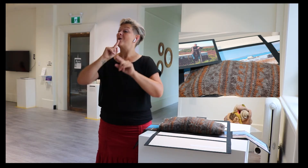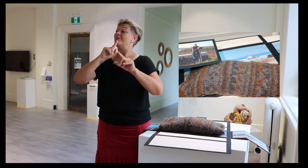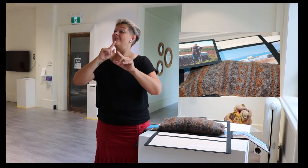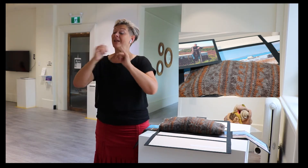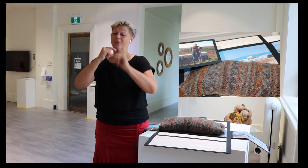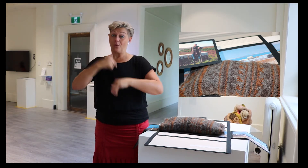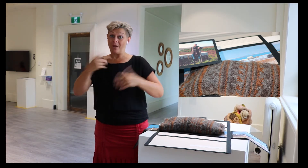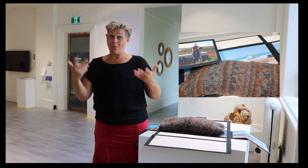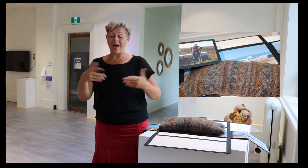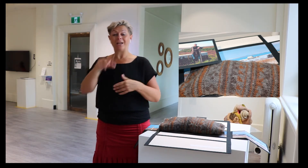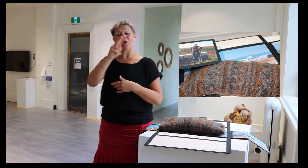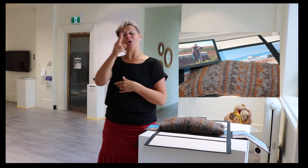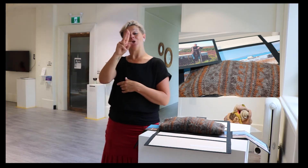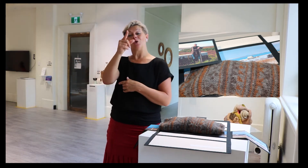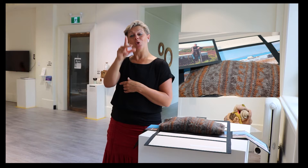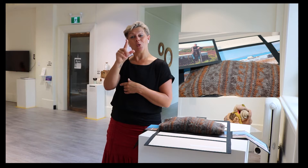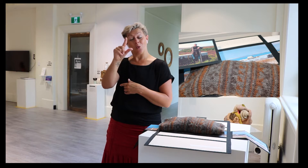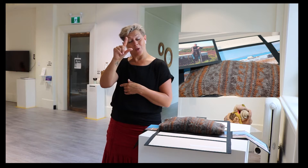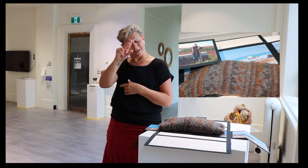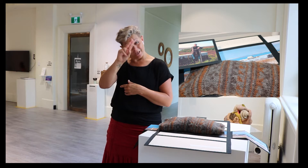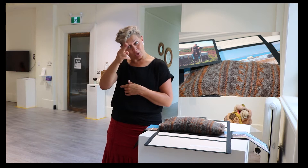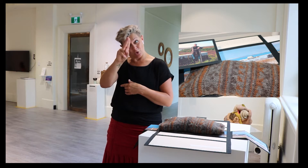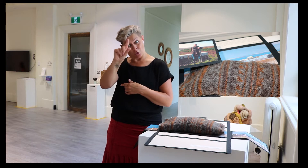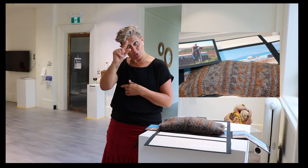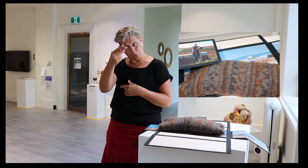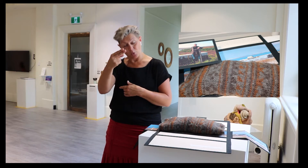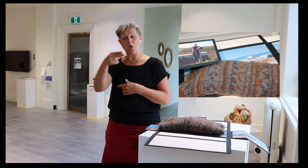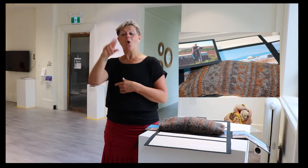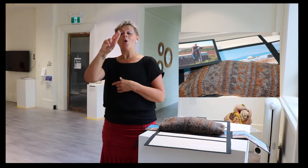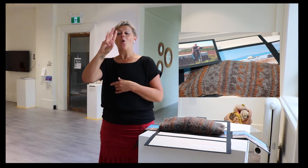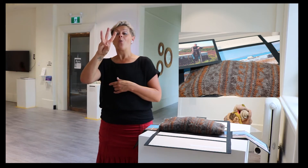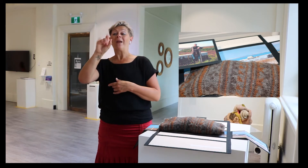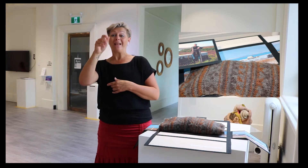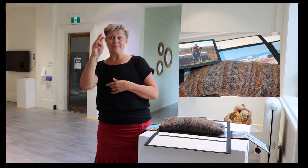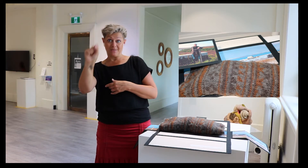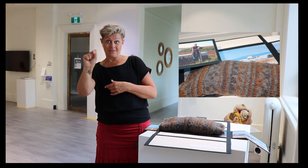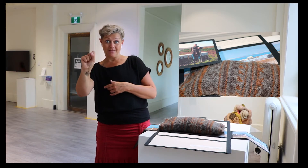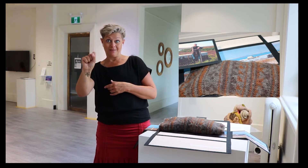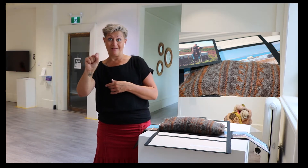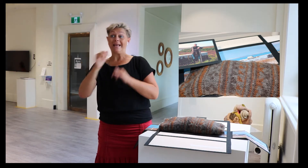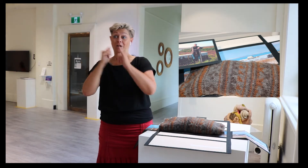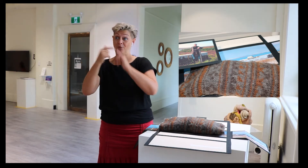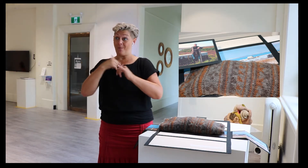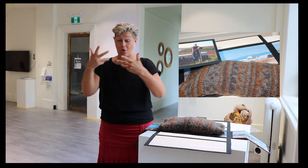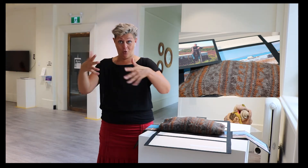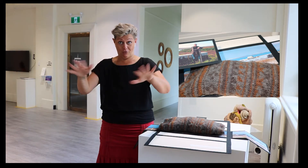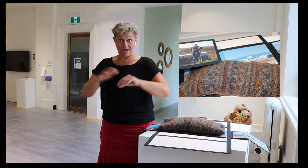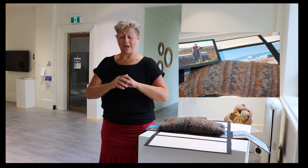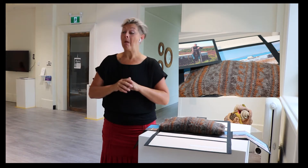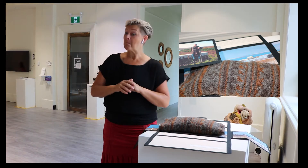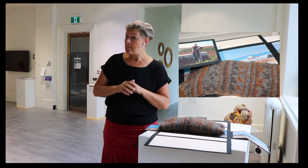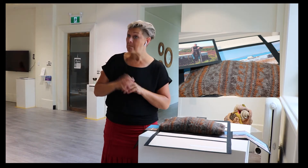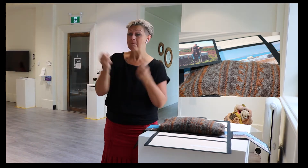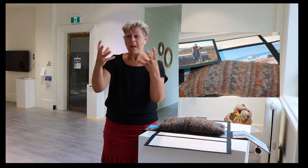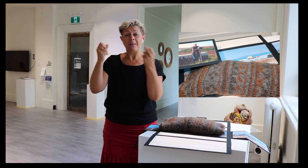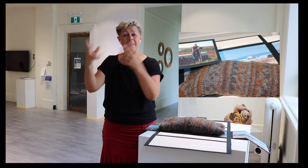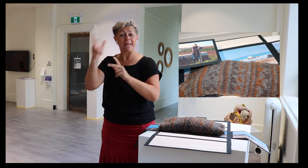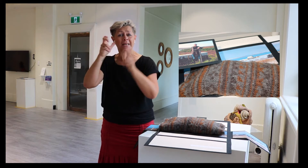Orkney reporter Hugh Williams. This resulted in many enthusiastic responses from listeners who knew or once worked